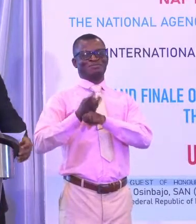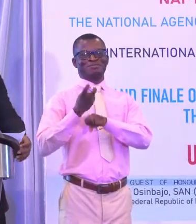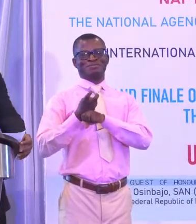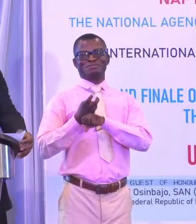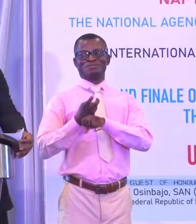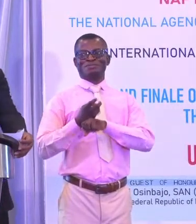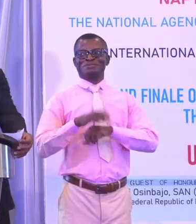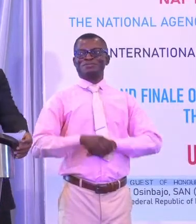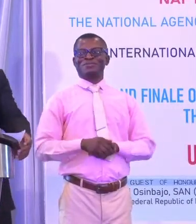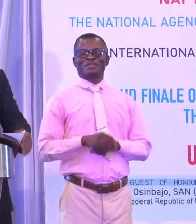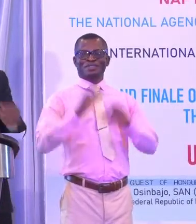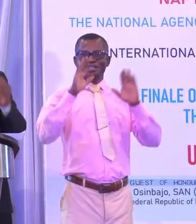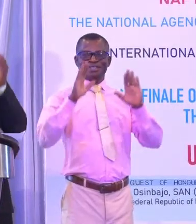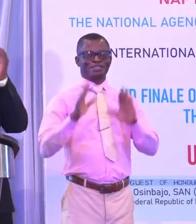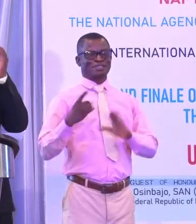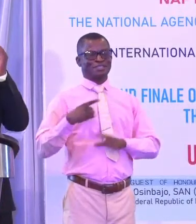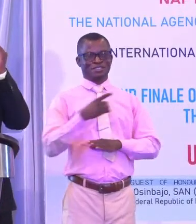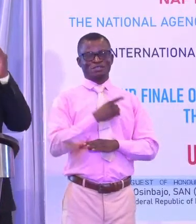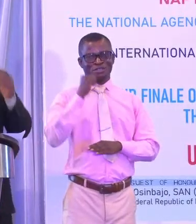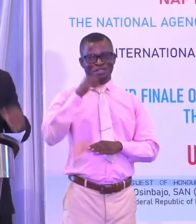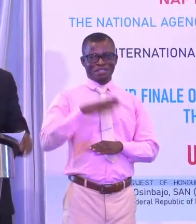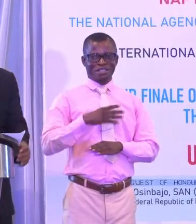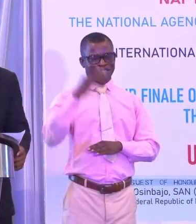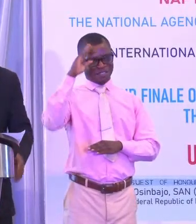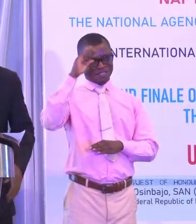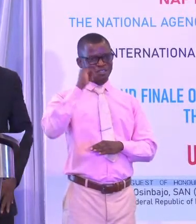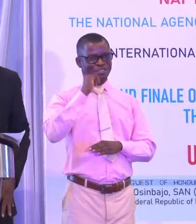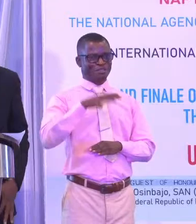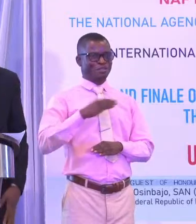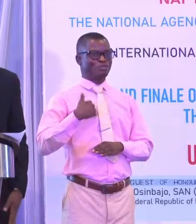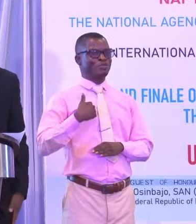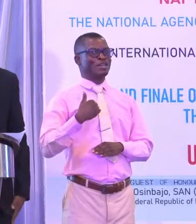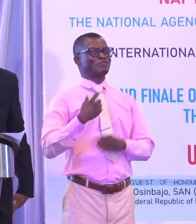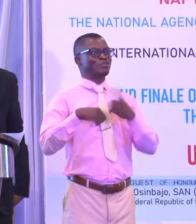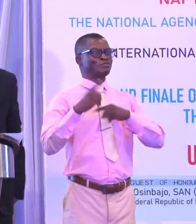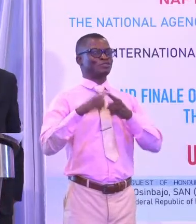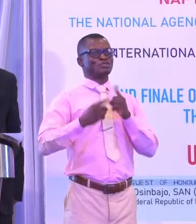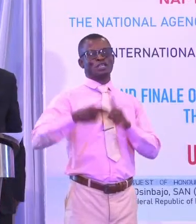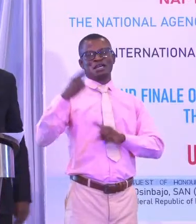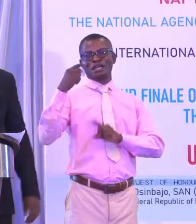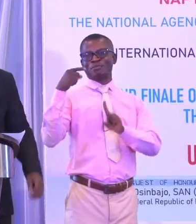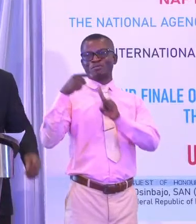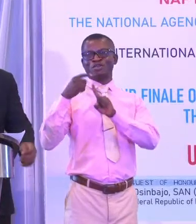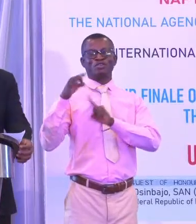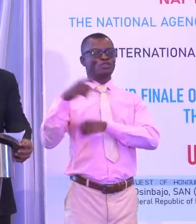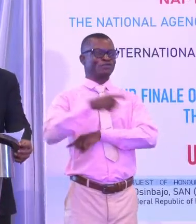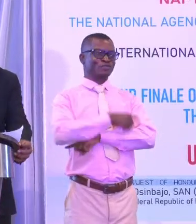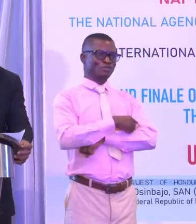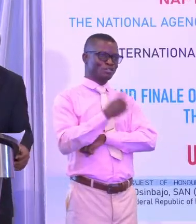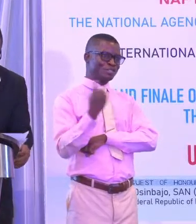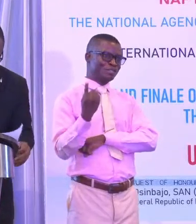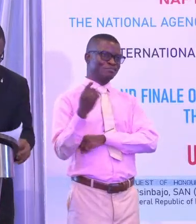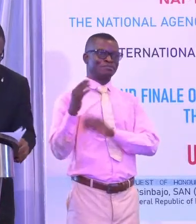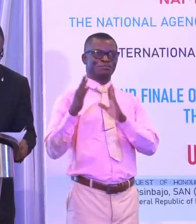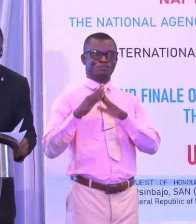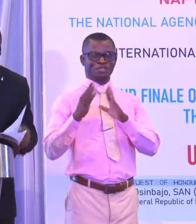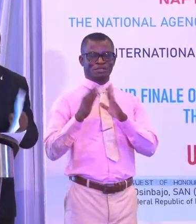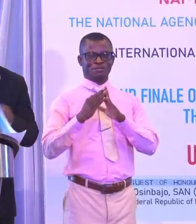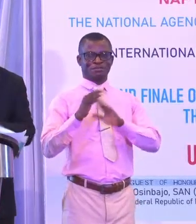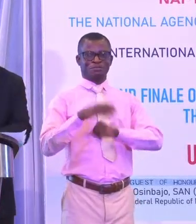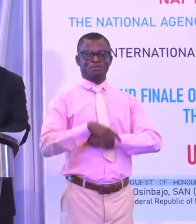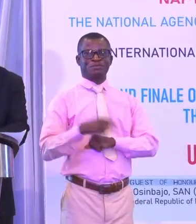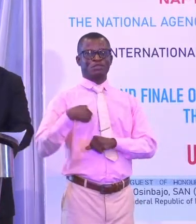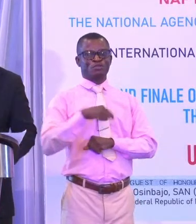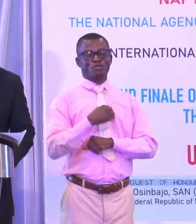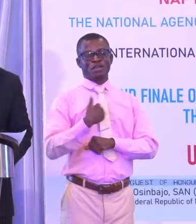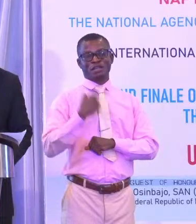But Your Excellencies, distinguished guests, ladies and gentlemen, we have come to the high point of today's meeting. We